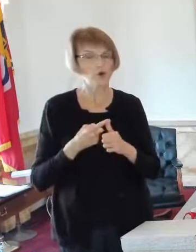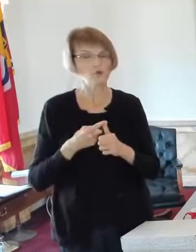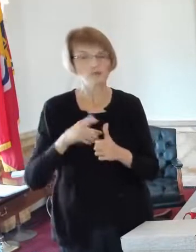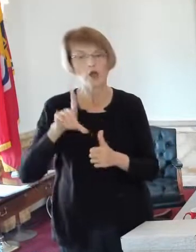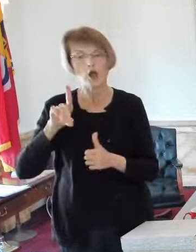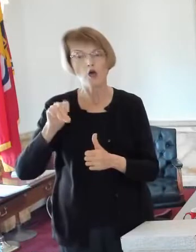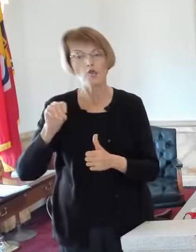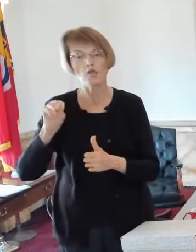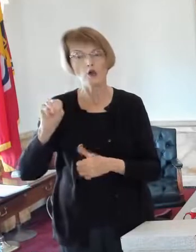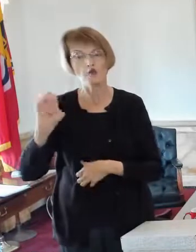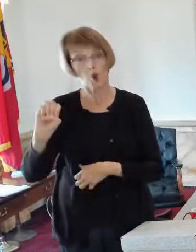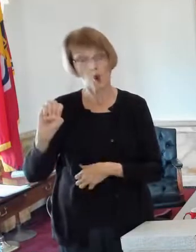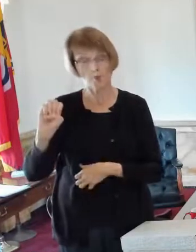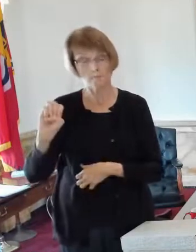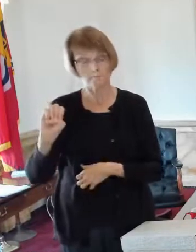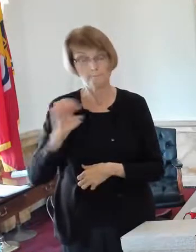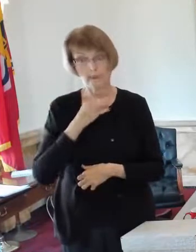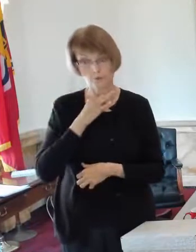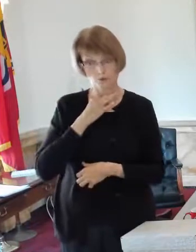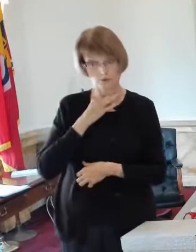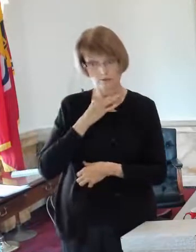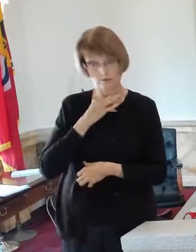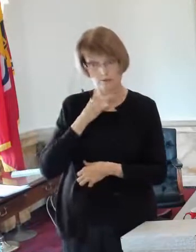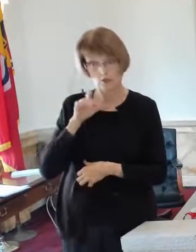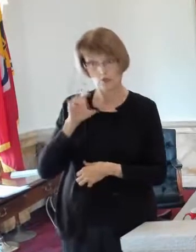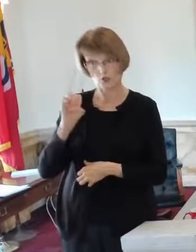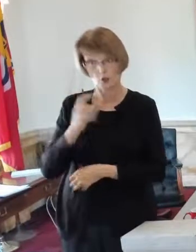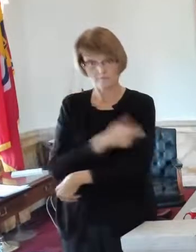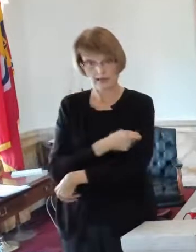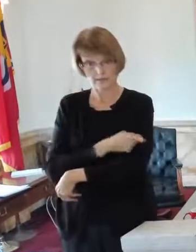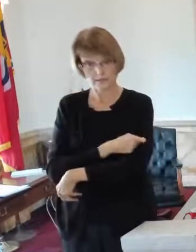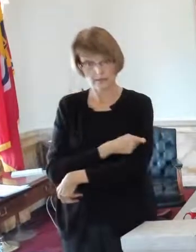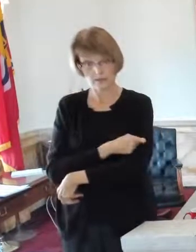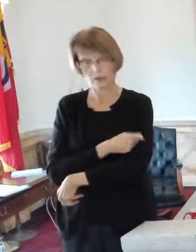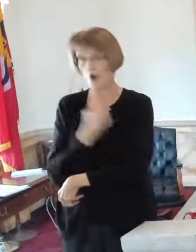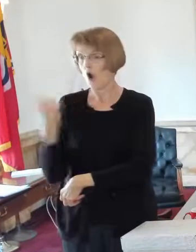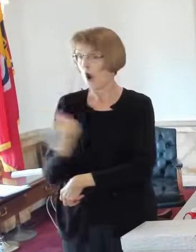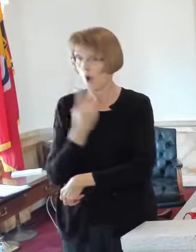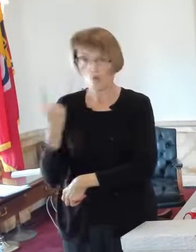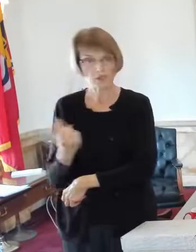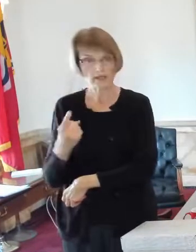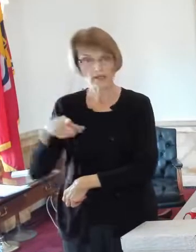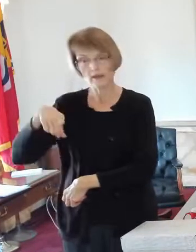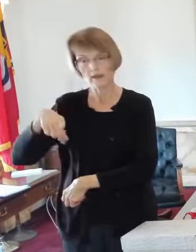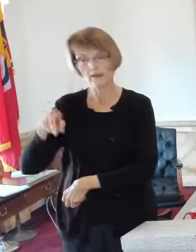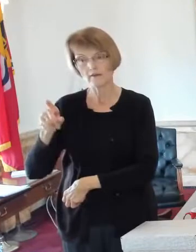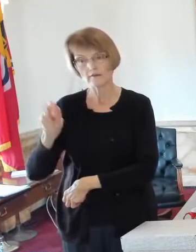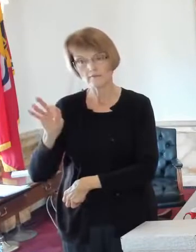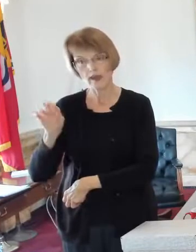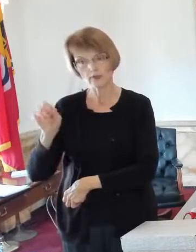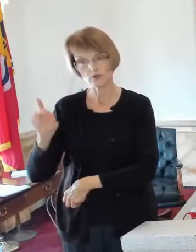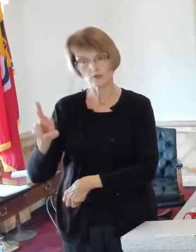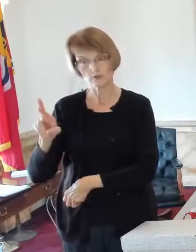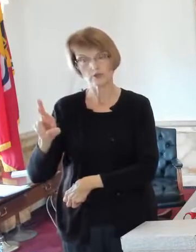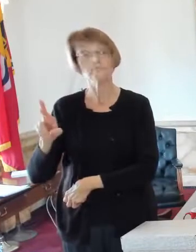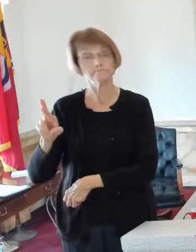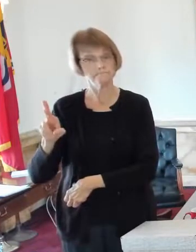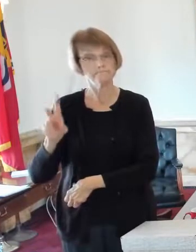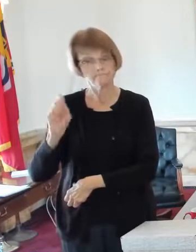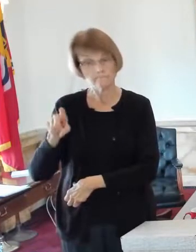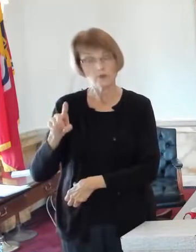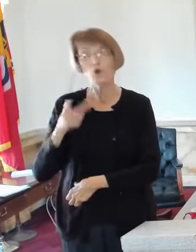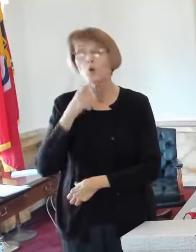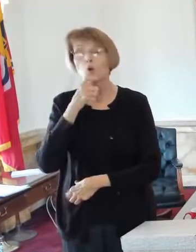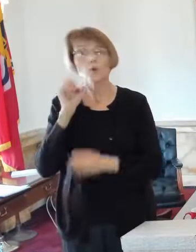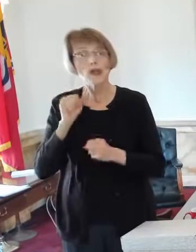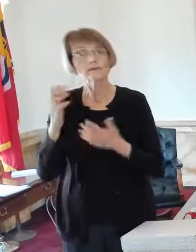dome, is the vaccine of the dome, is it always Pfizer? And who's currently eligible to be vaccinated at the dome?